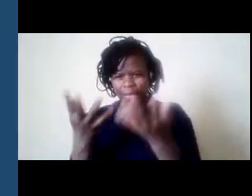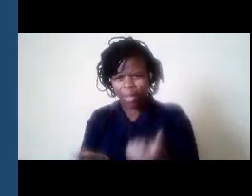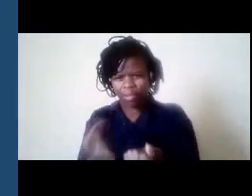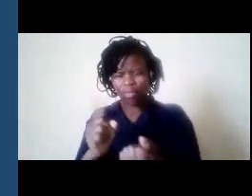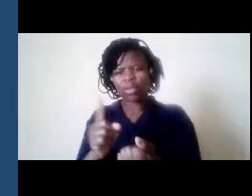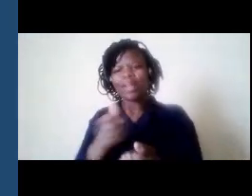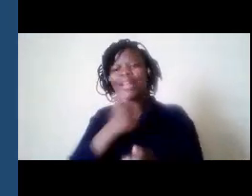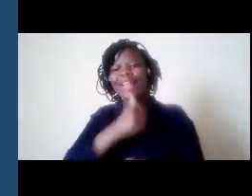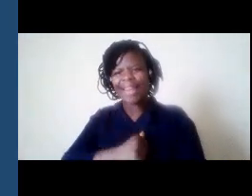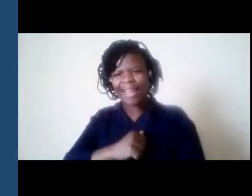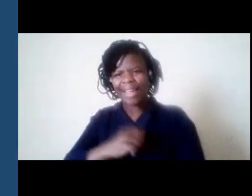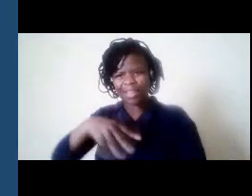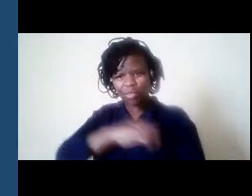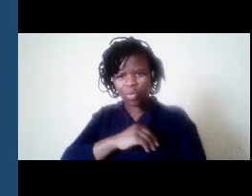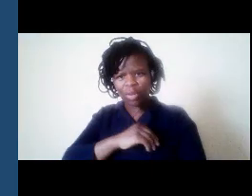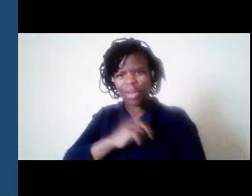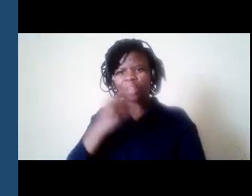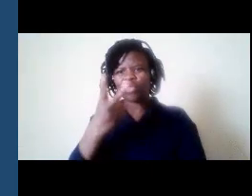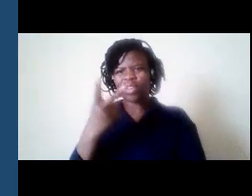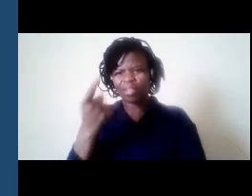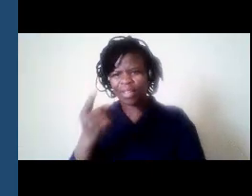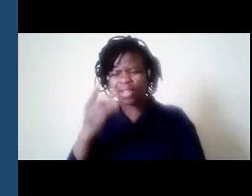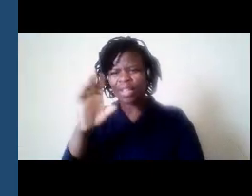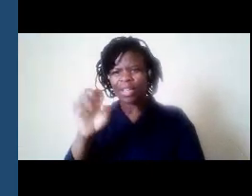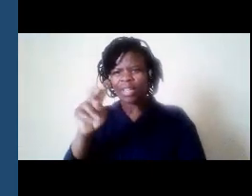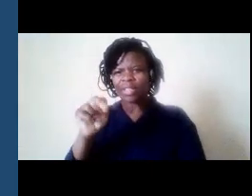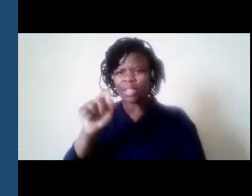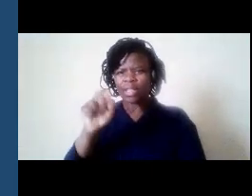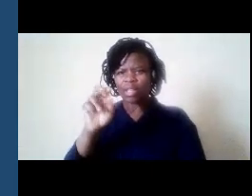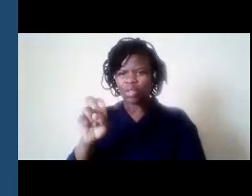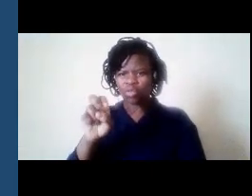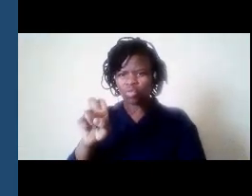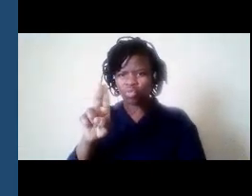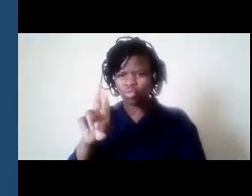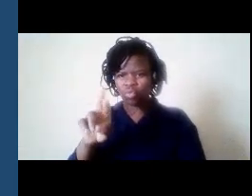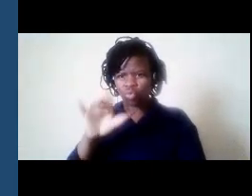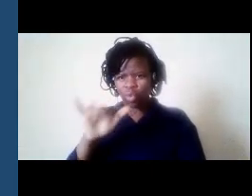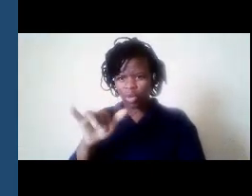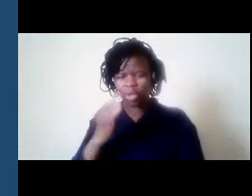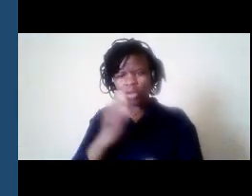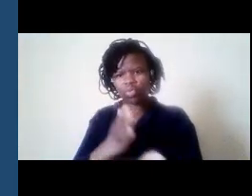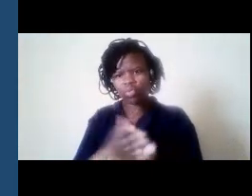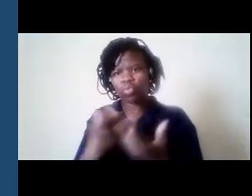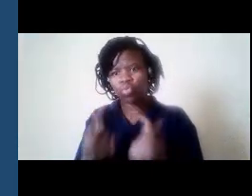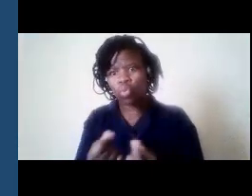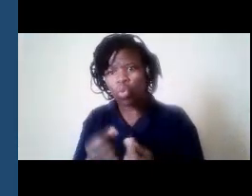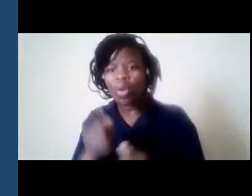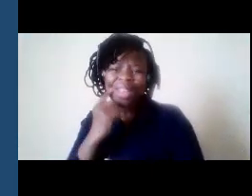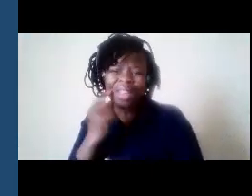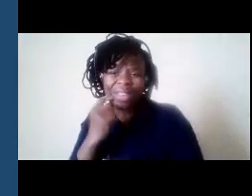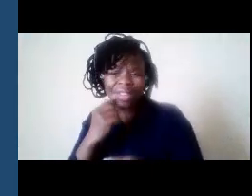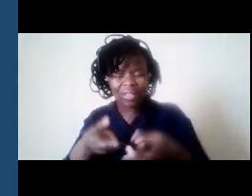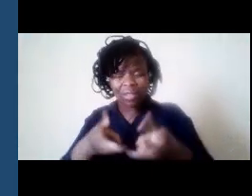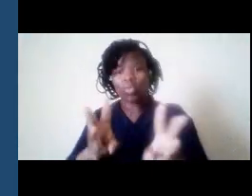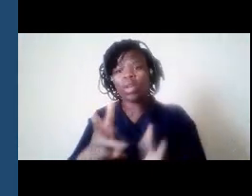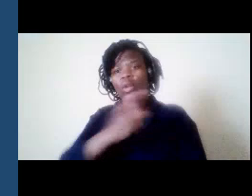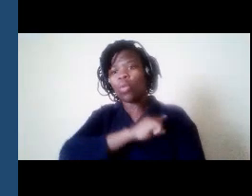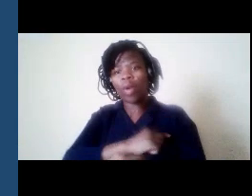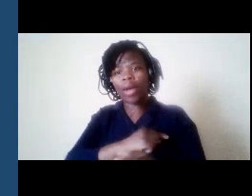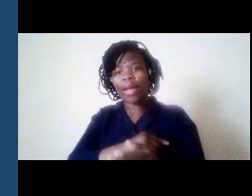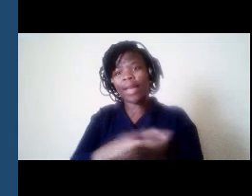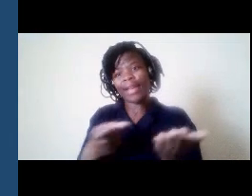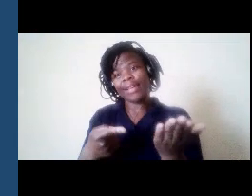in the 21st century, social media, which makes all of this very easy and very possible. Of course, it's true